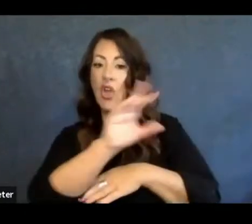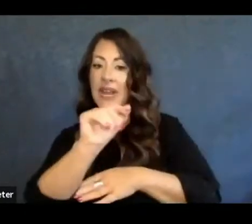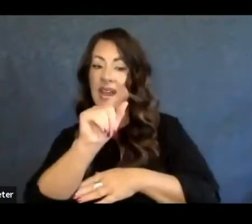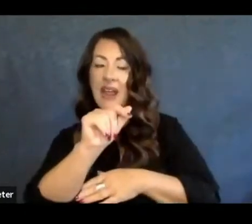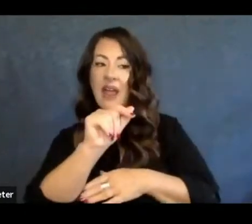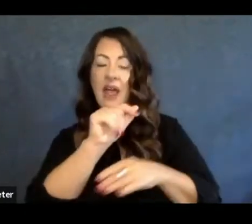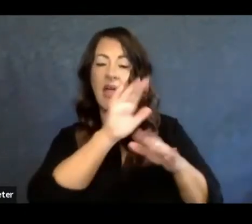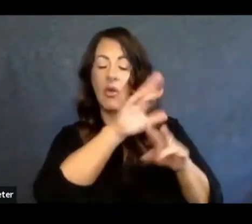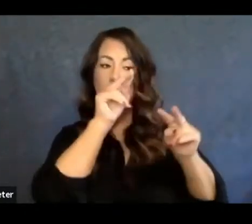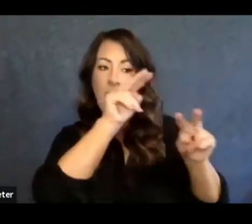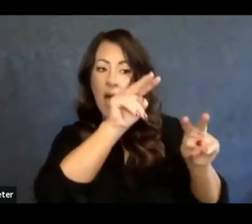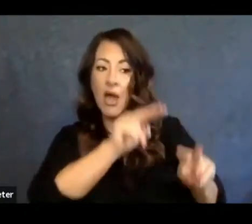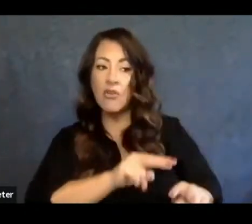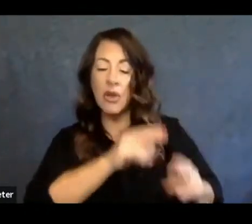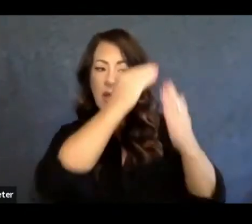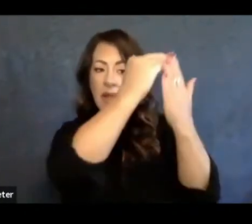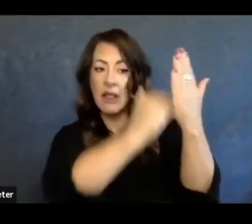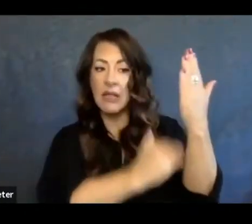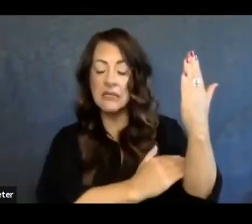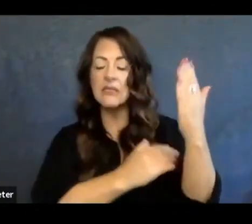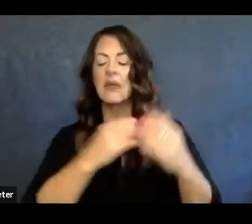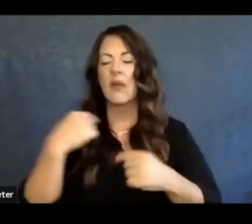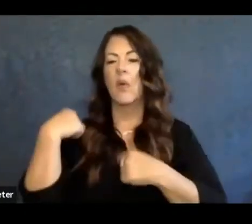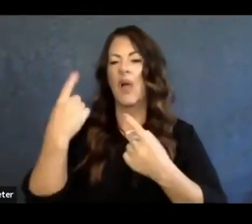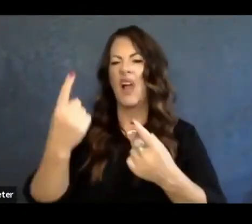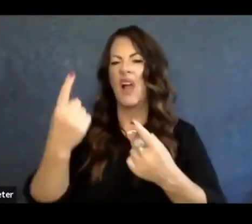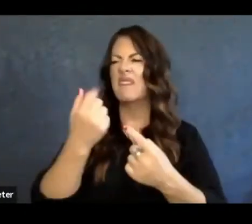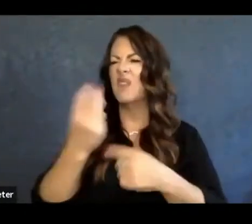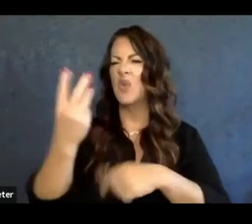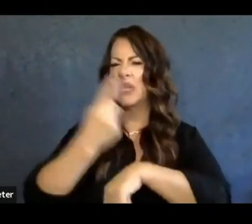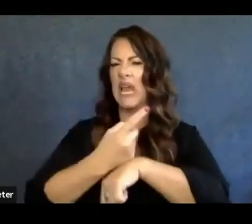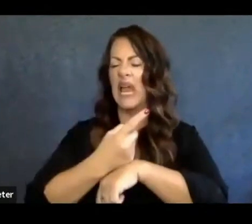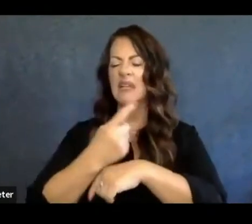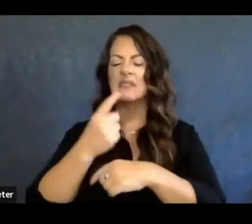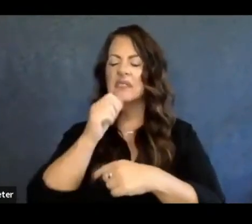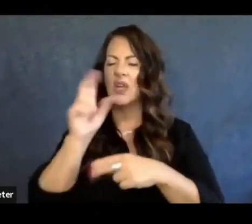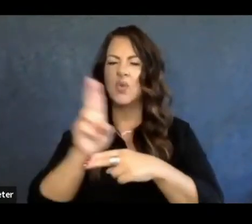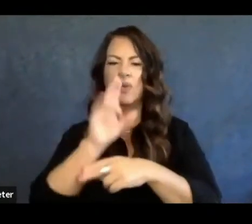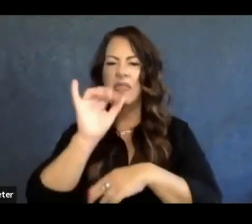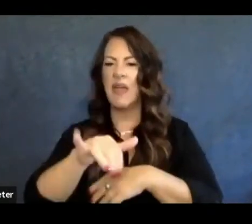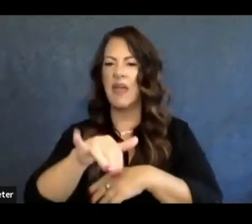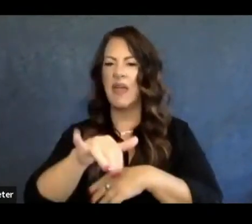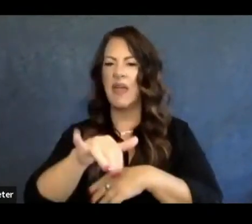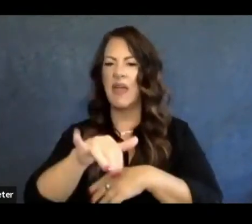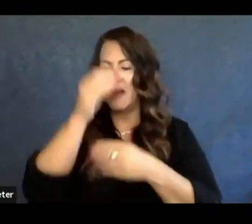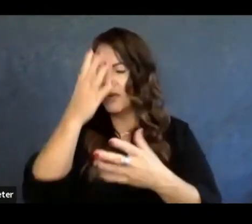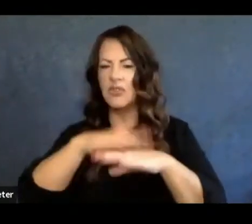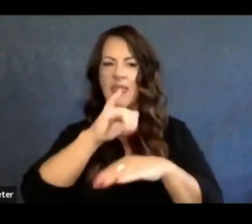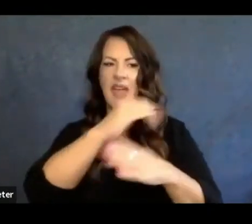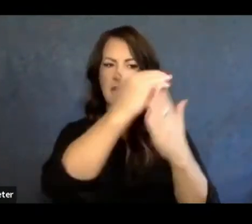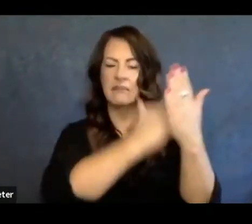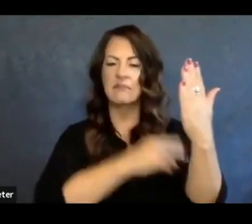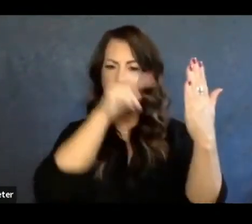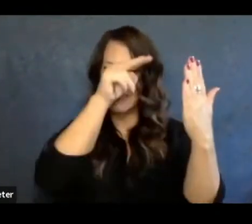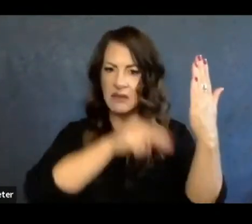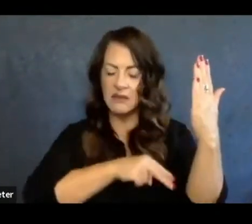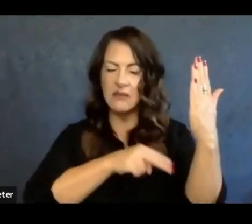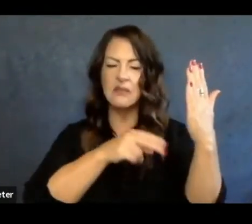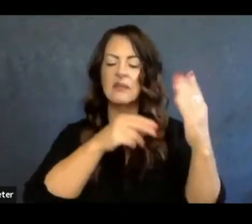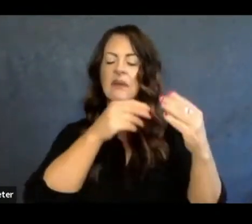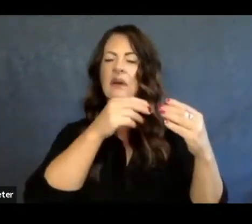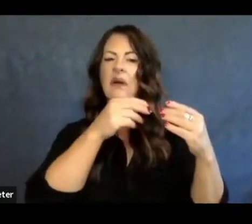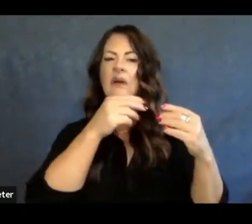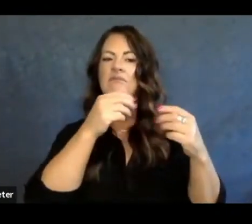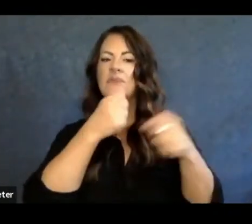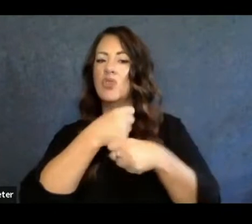not, over the period of the last many days, use the data in the data monitoring list to create any closures or